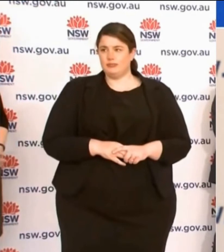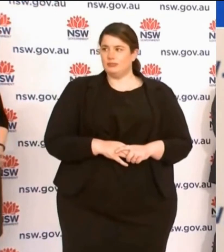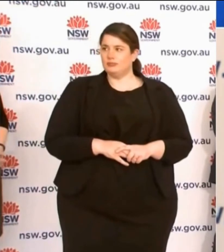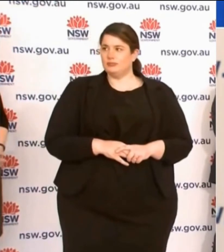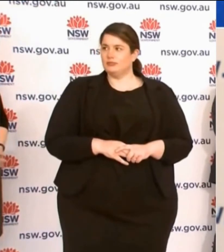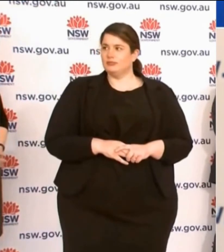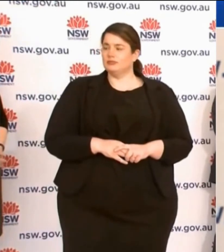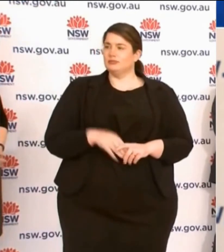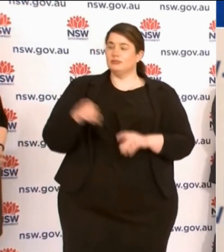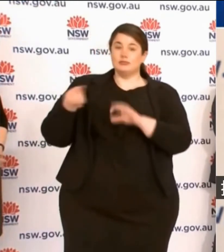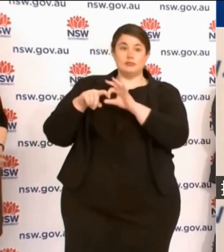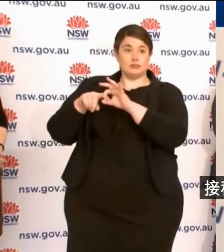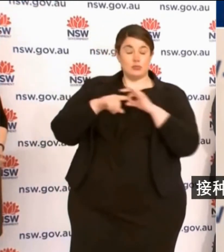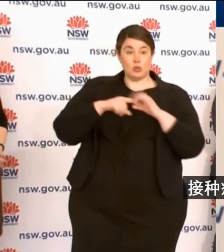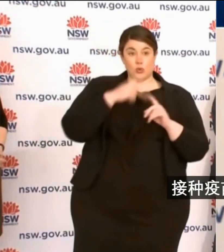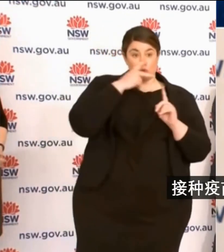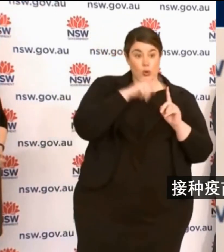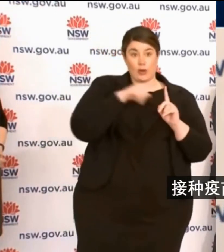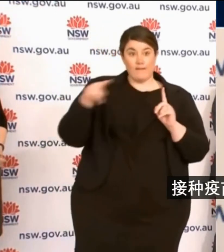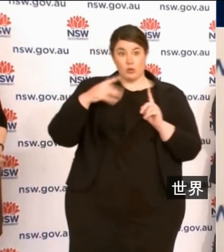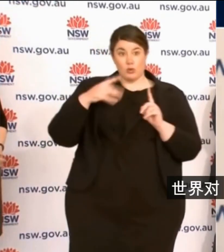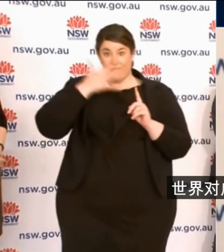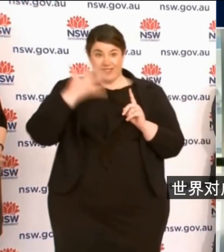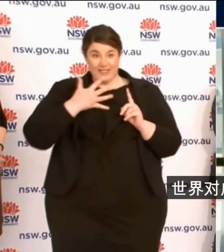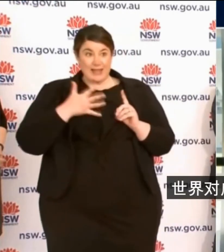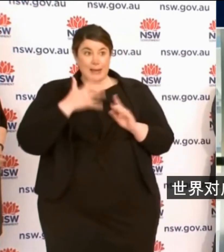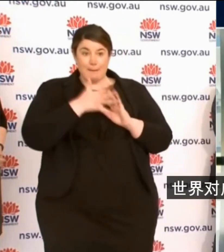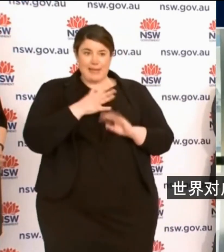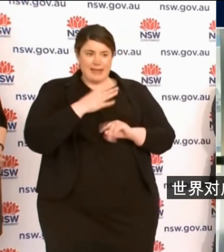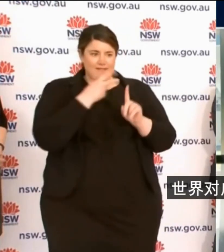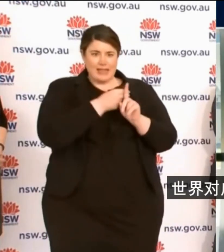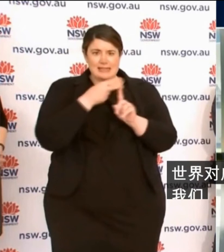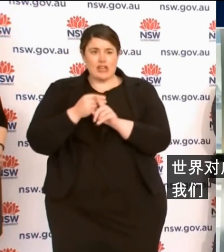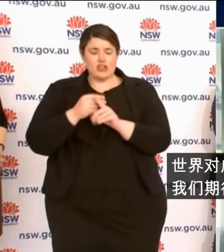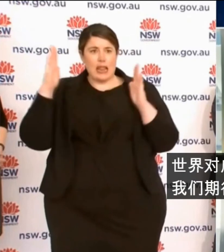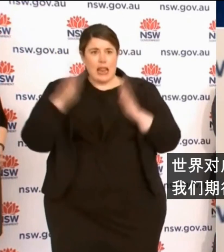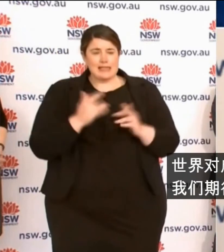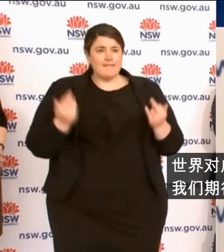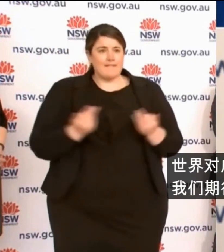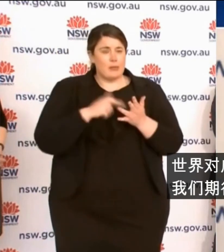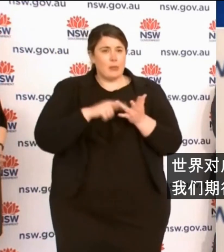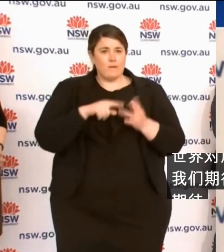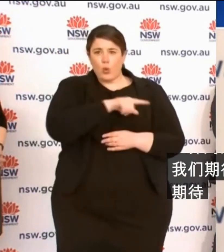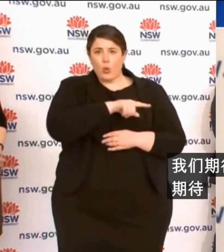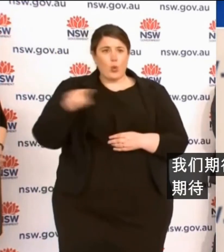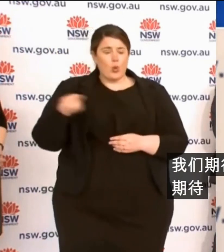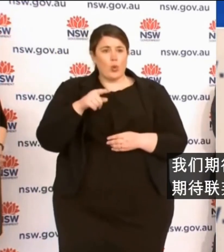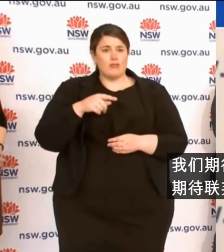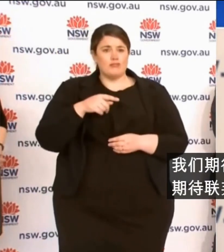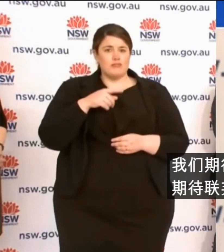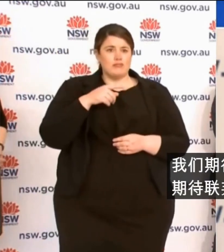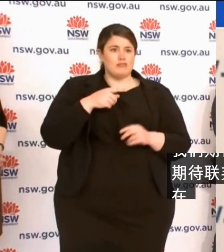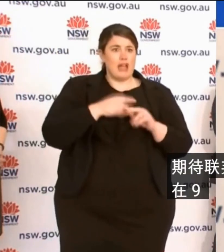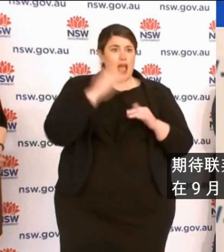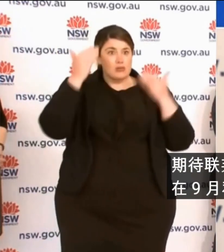Having 12 to 15 vaccinated, is that going to slow the rollout for adults and affect the girls? Well, we're expecting the